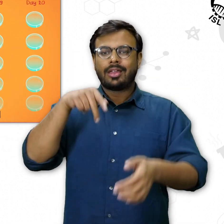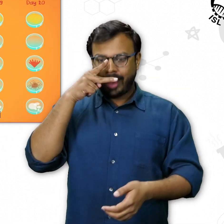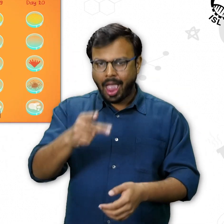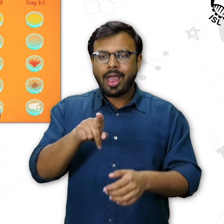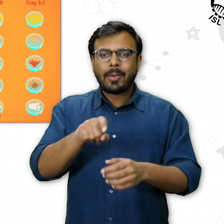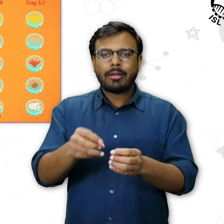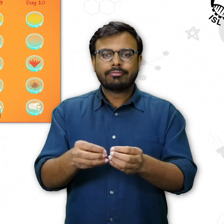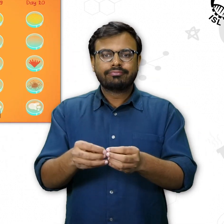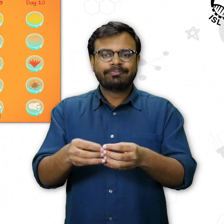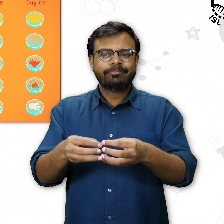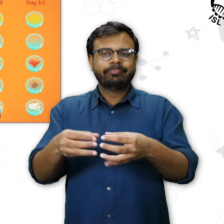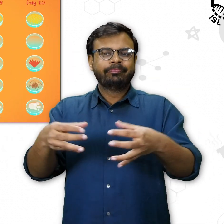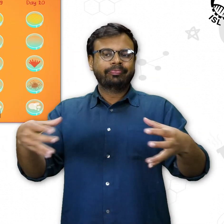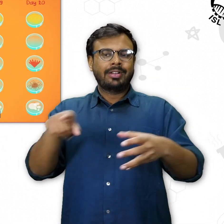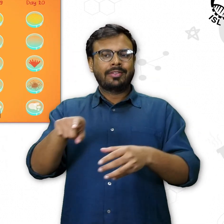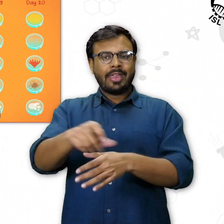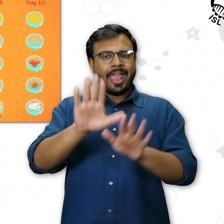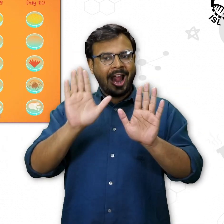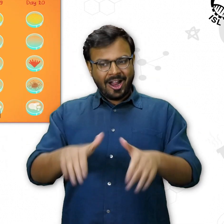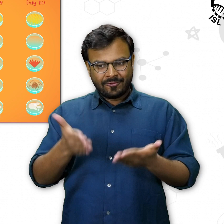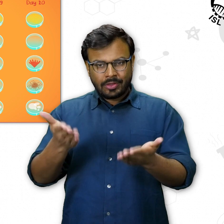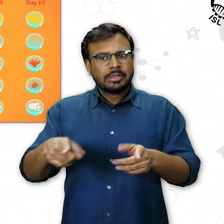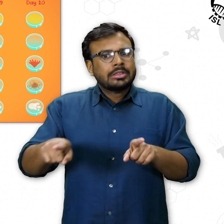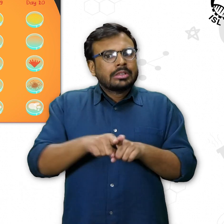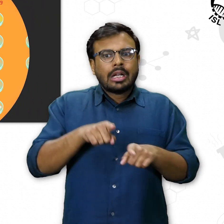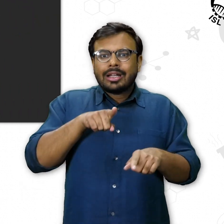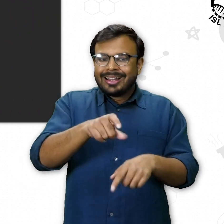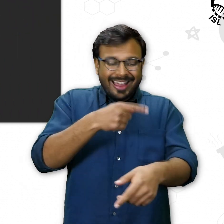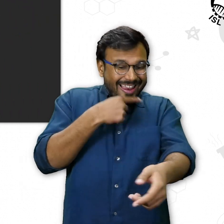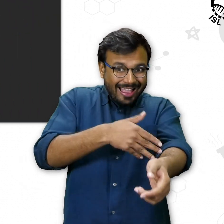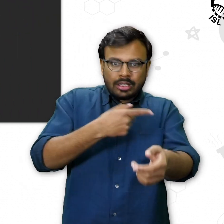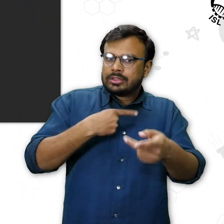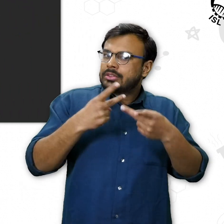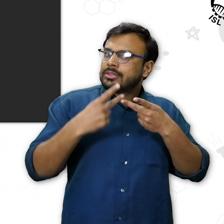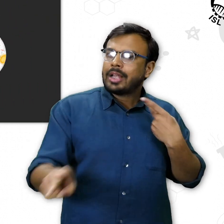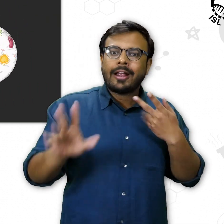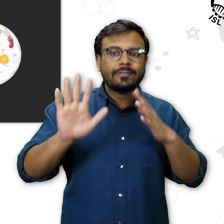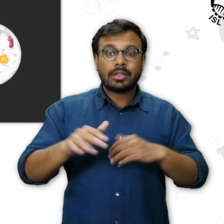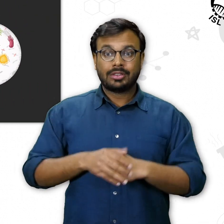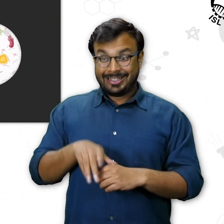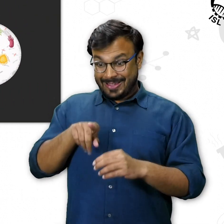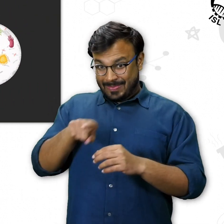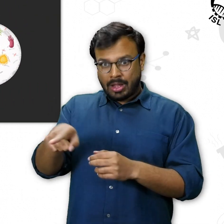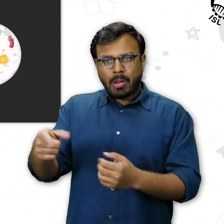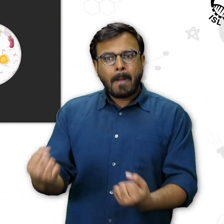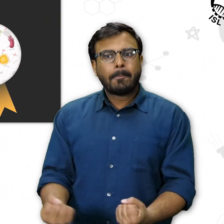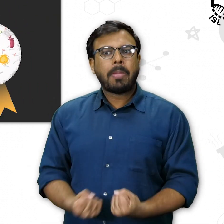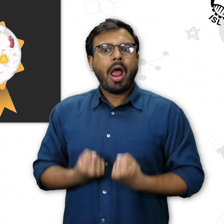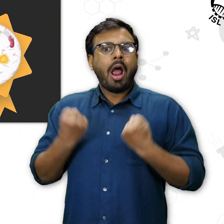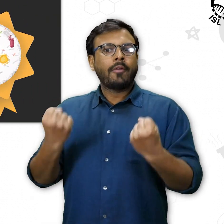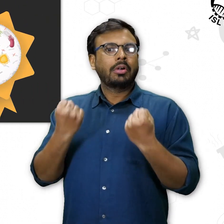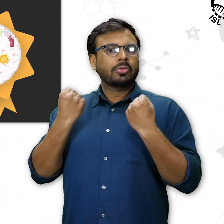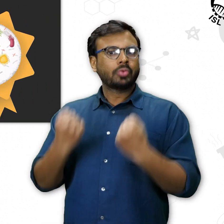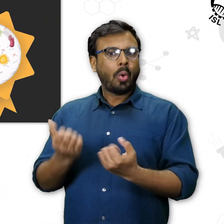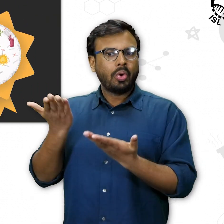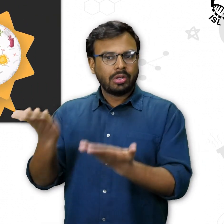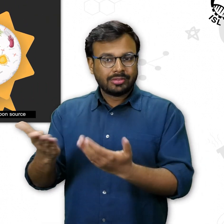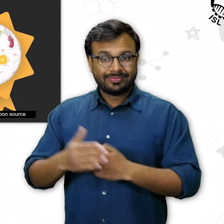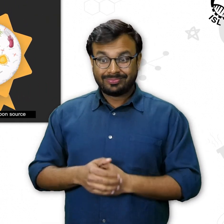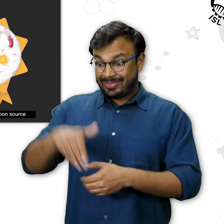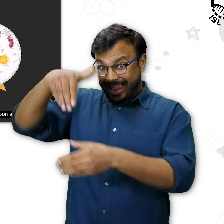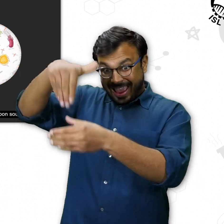weeks, they saw bacteria growing on some of the media. Unlike our cells, these bacteria had quite a few